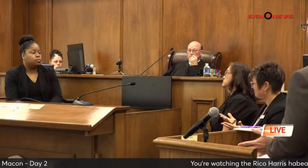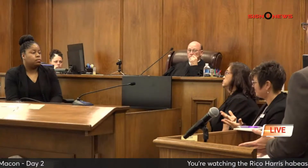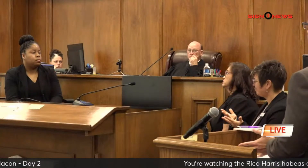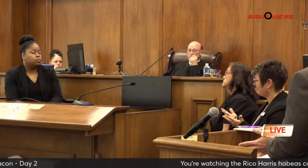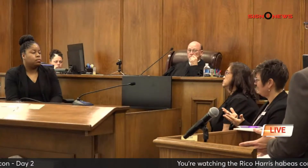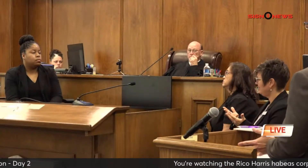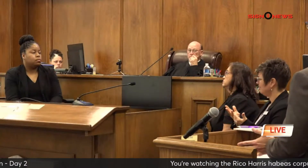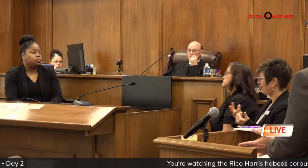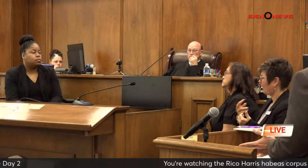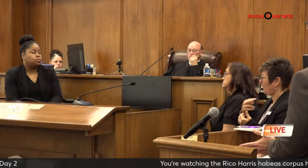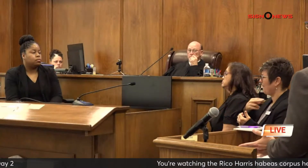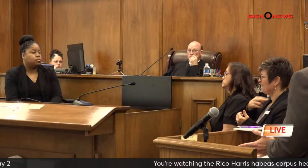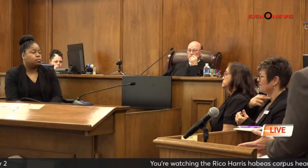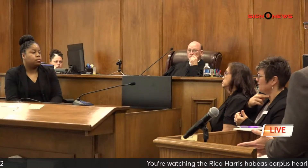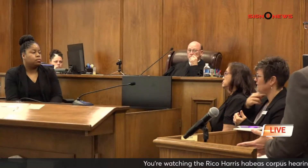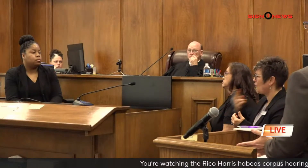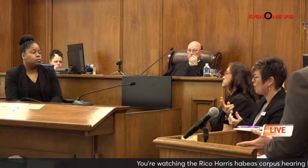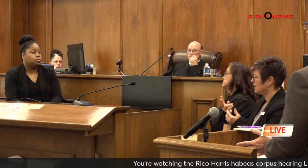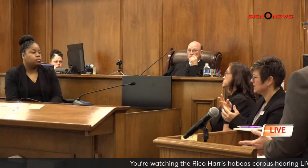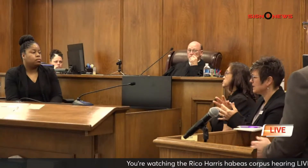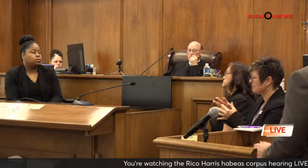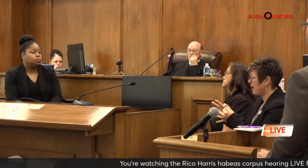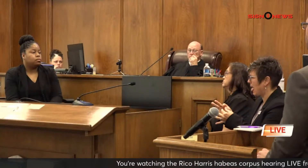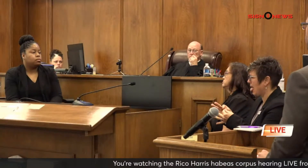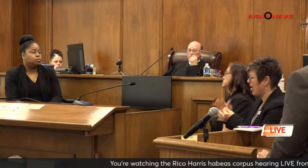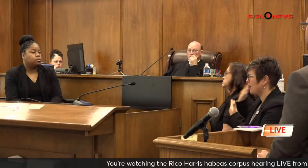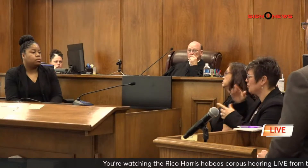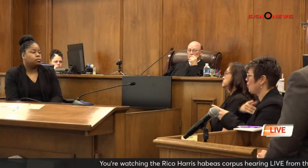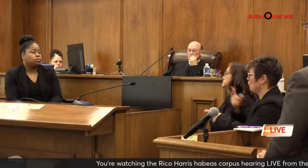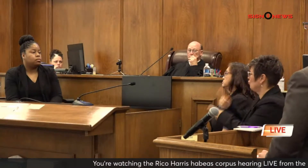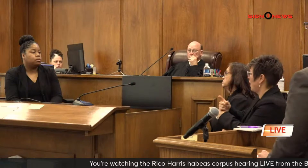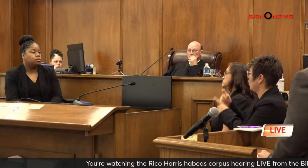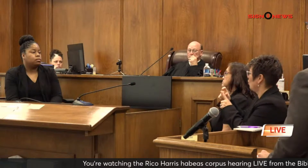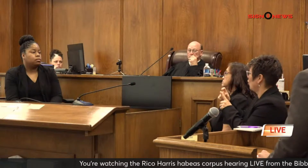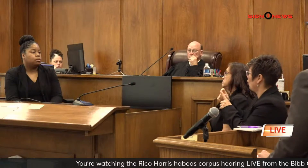is voicemail correct? I don't want to use the wrong term.